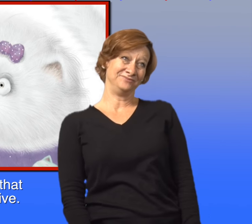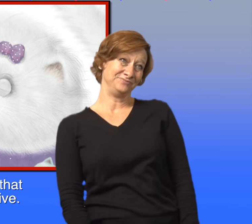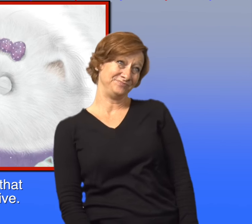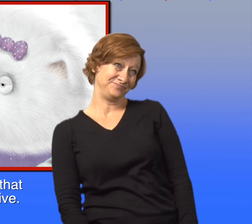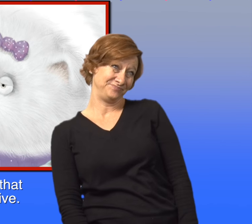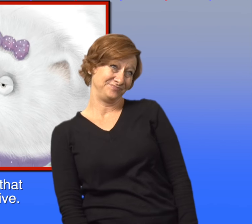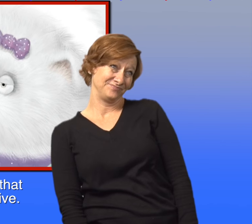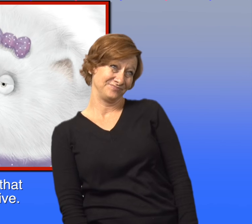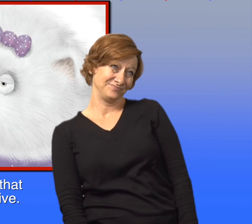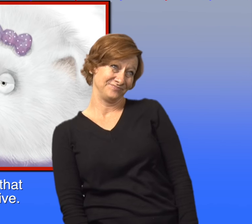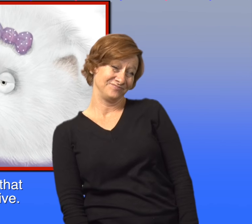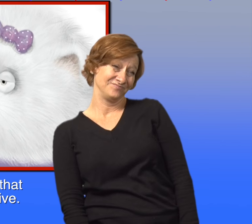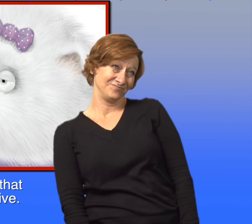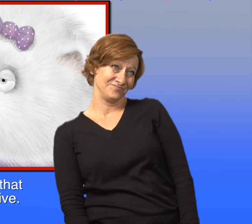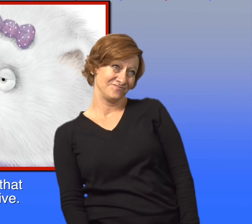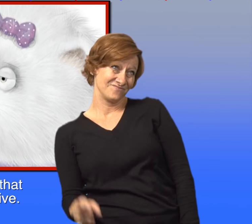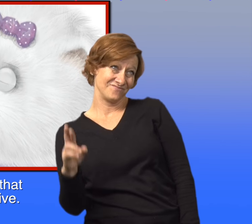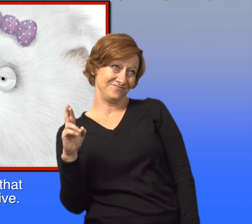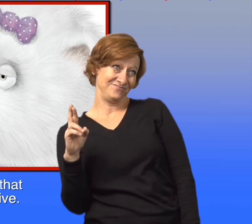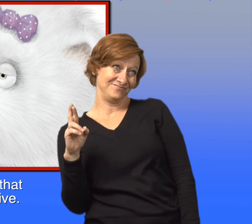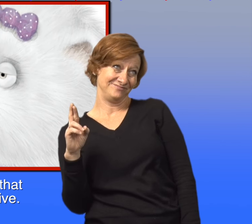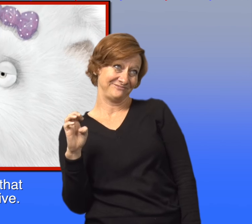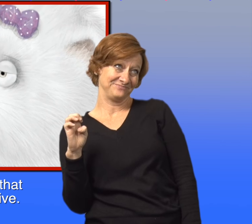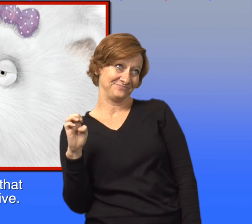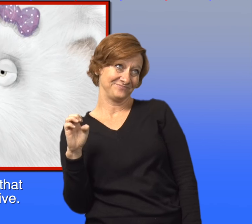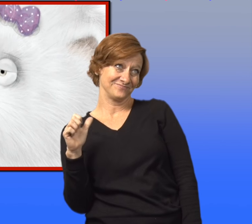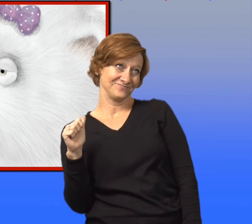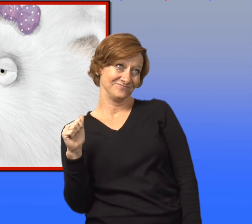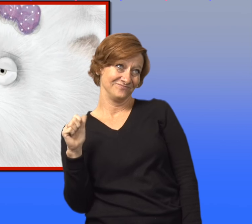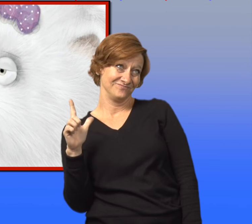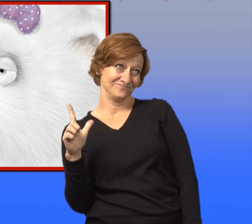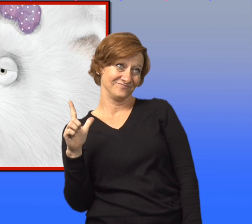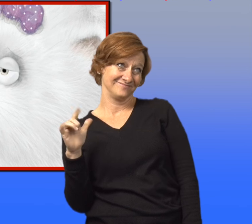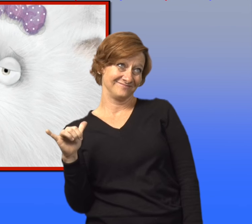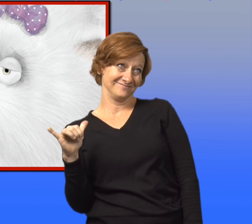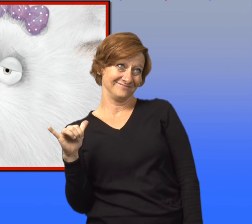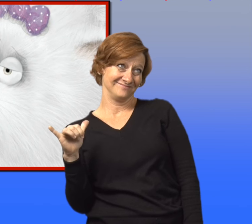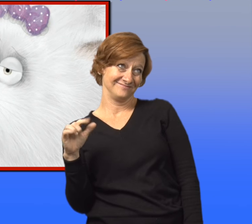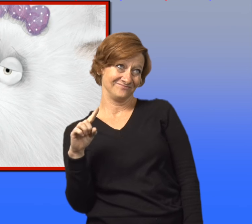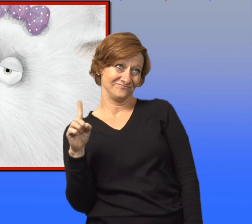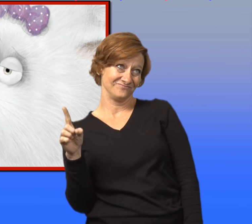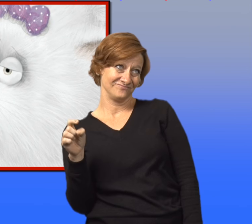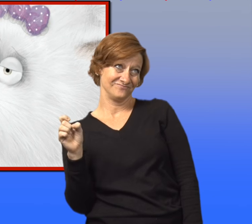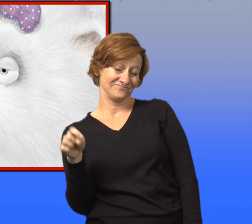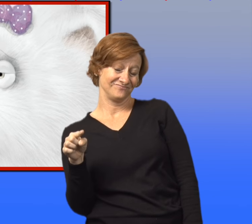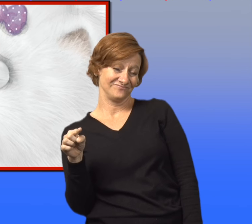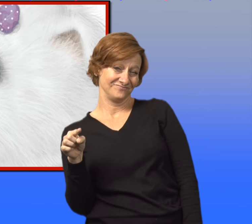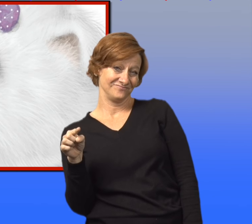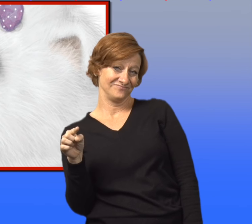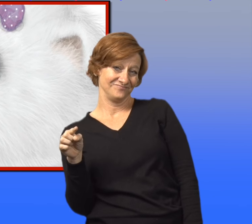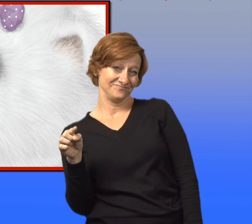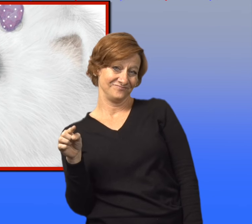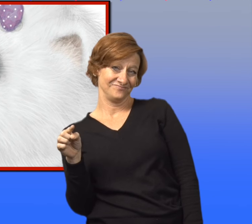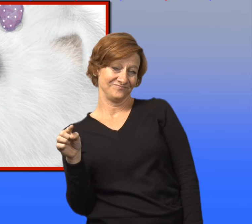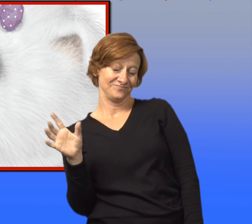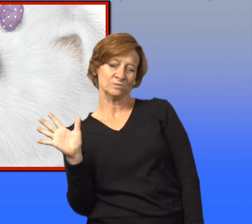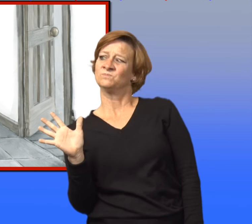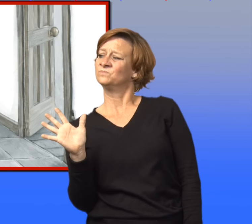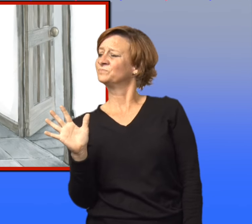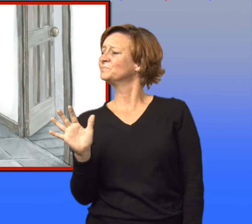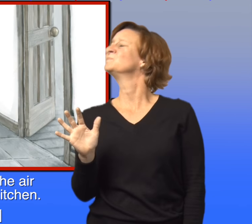She gave Splat a look that only little sisters can give. Hmm, really?